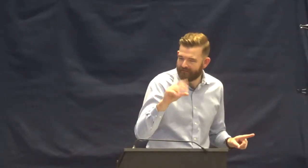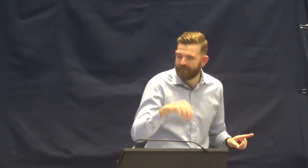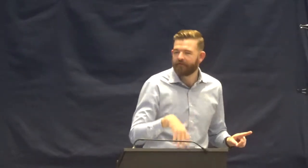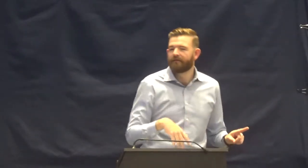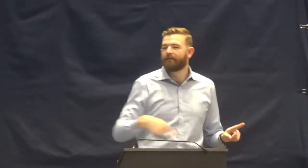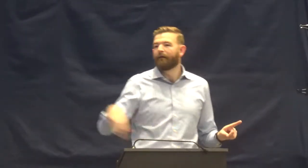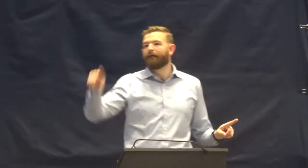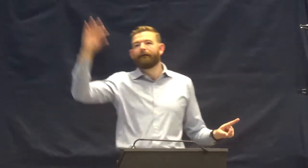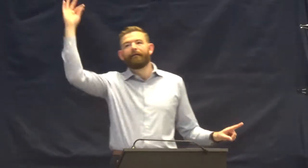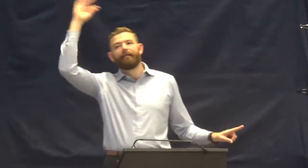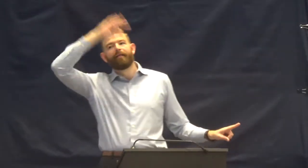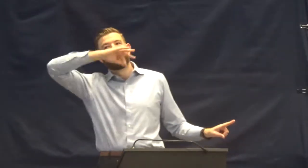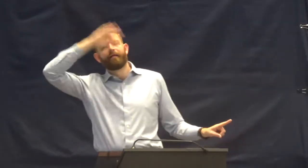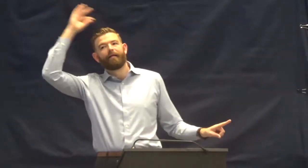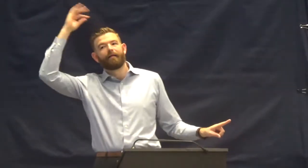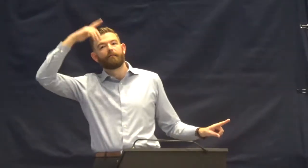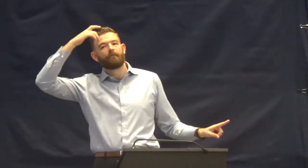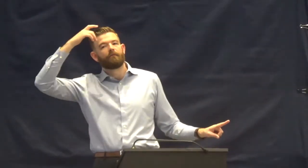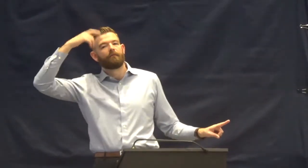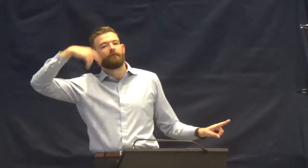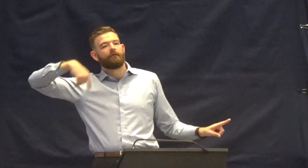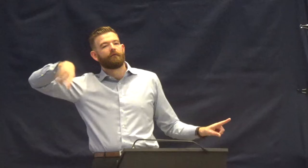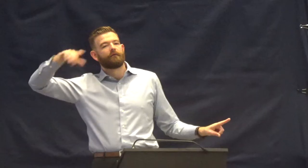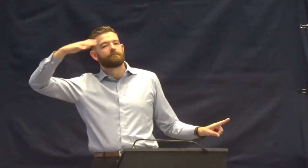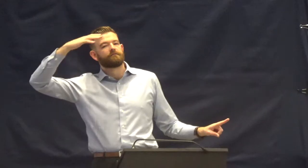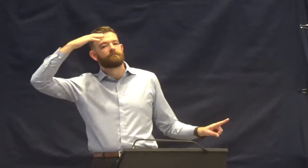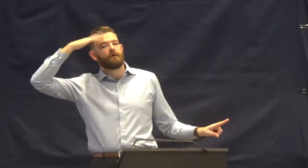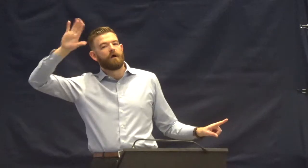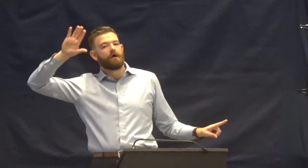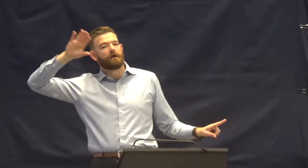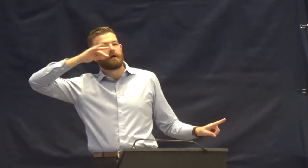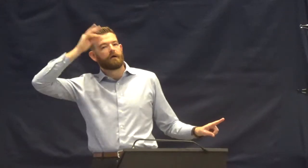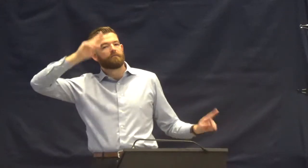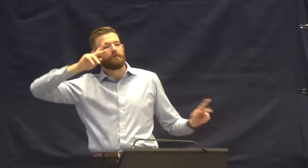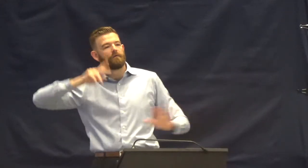worse. We did not enrich their lives. We did not make them better.